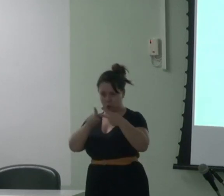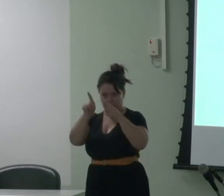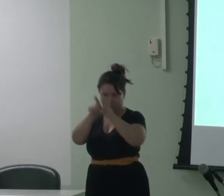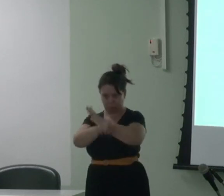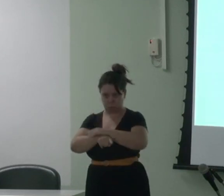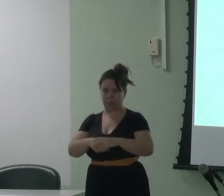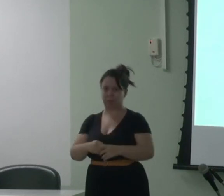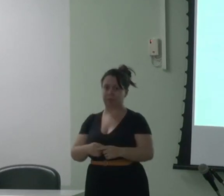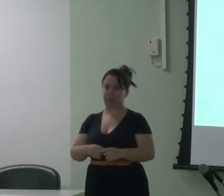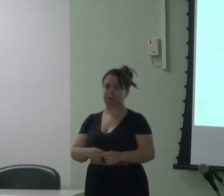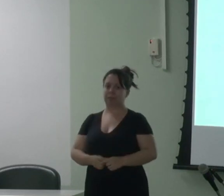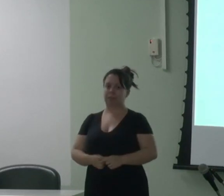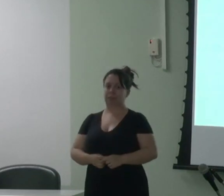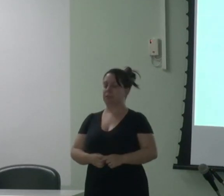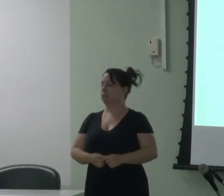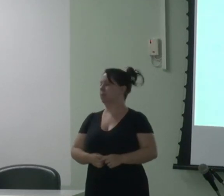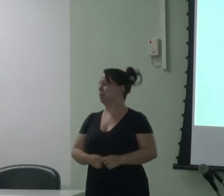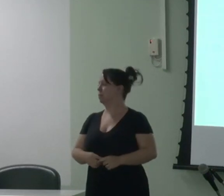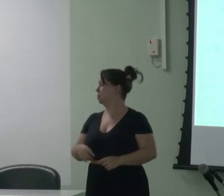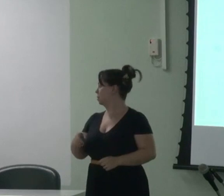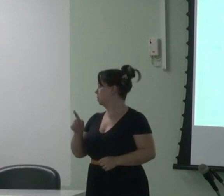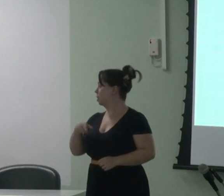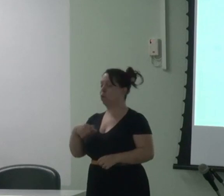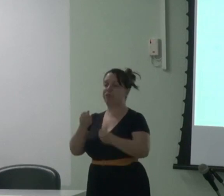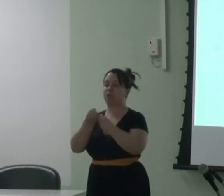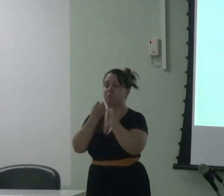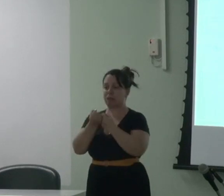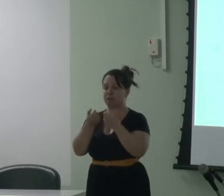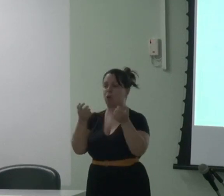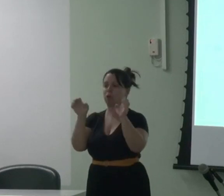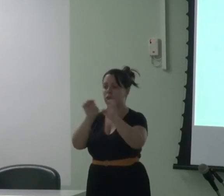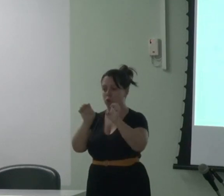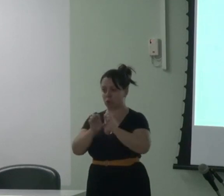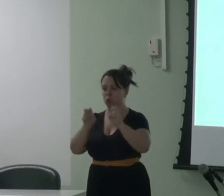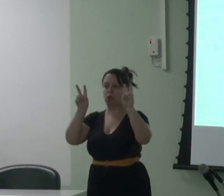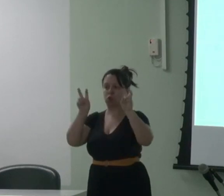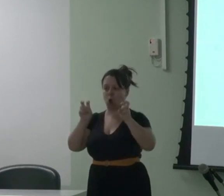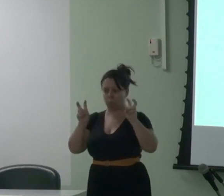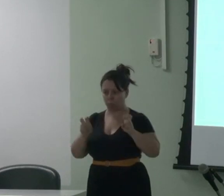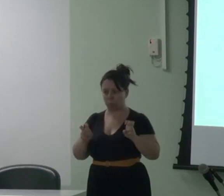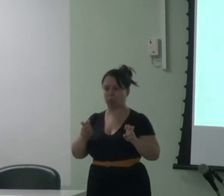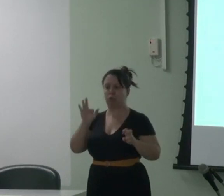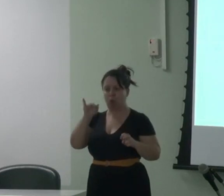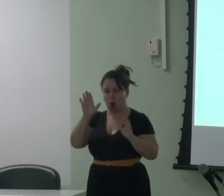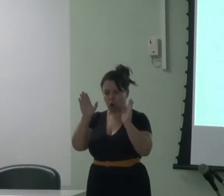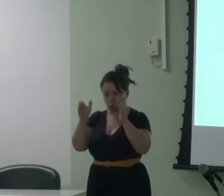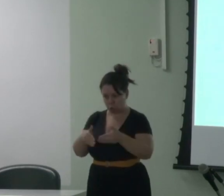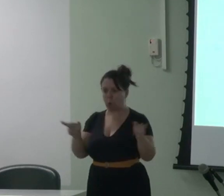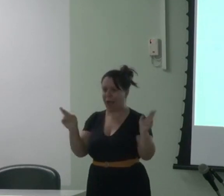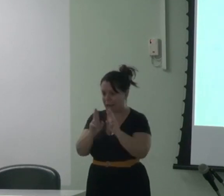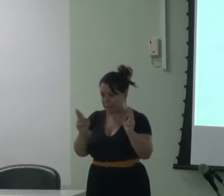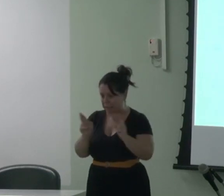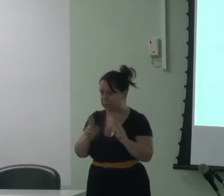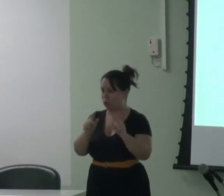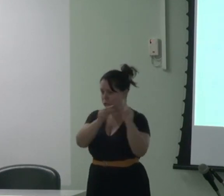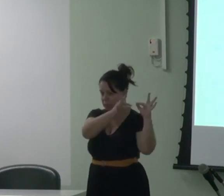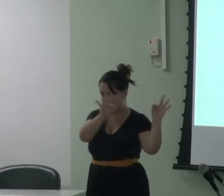topic focus articulation, this information structure, that we have a resource in Prague, but I don't know about other languages.